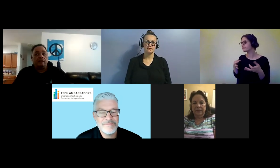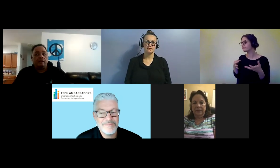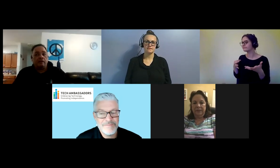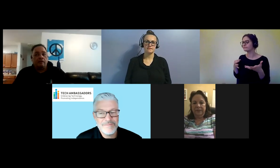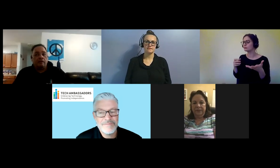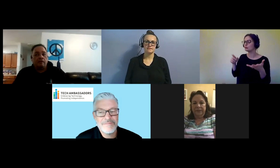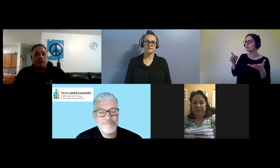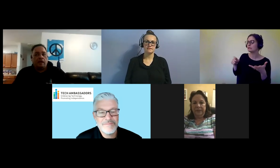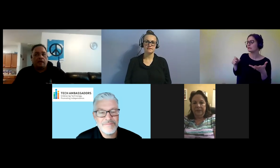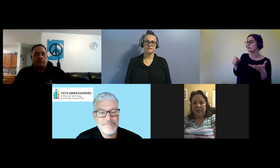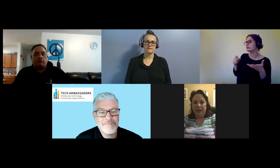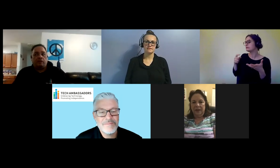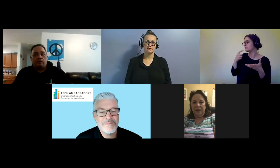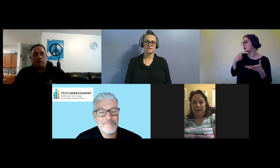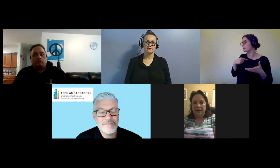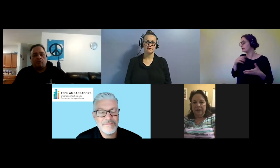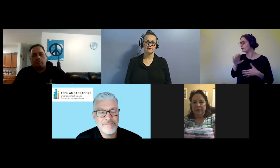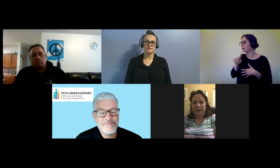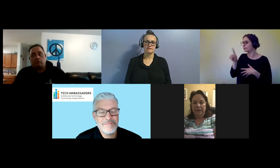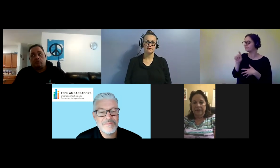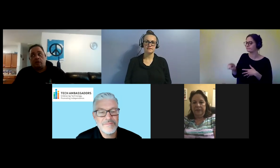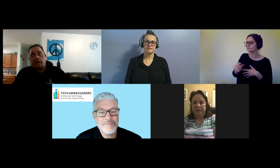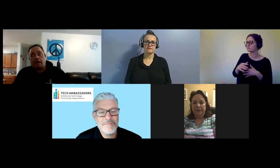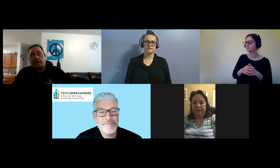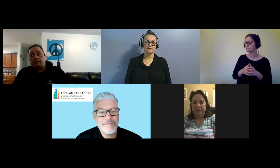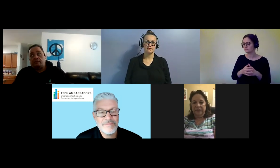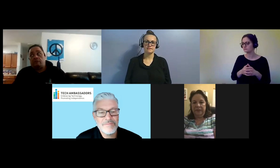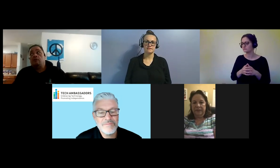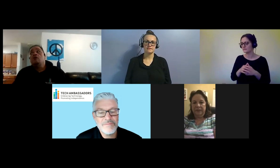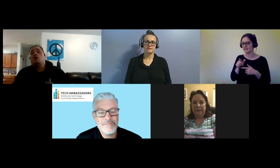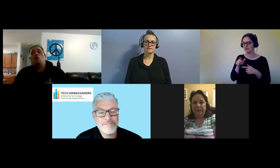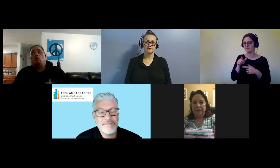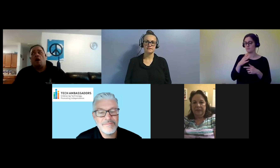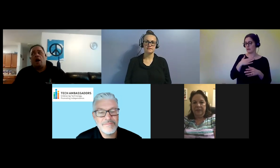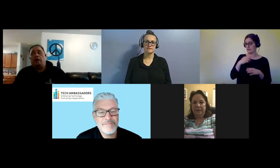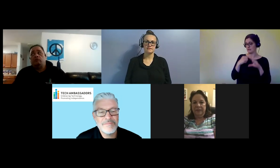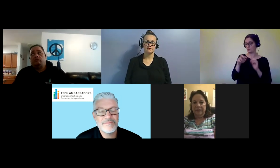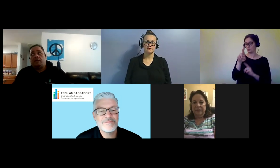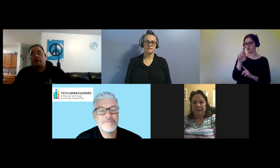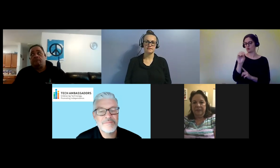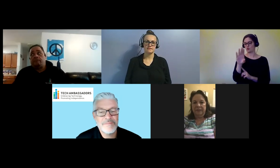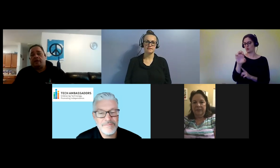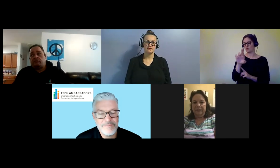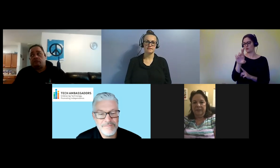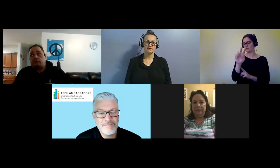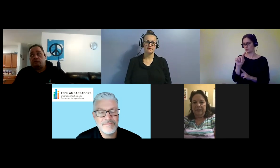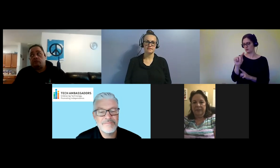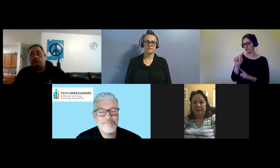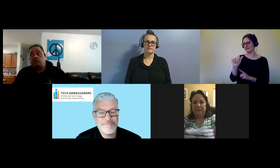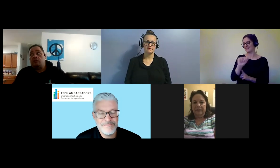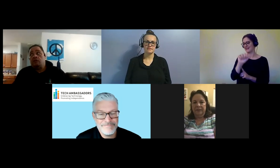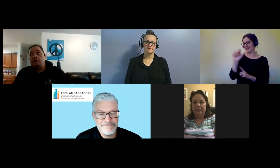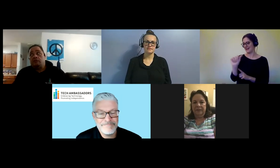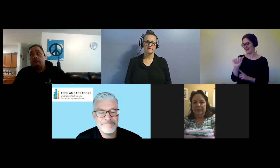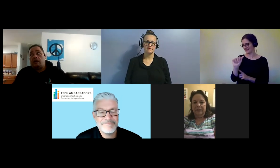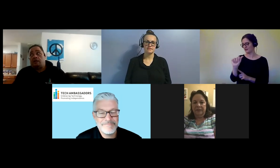had at the Robert at Ohio Tech